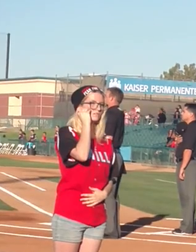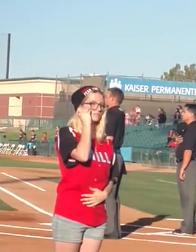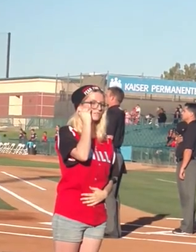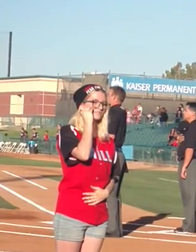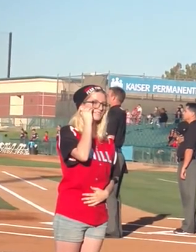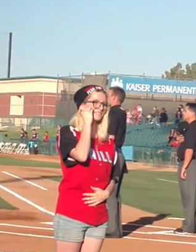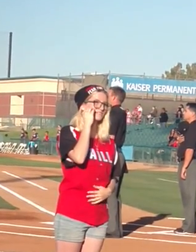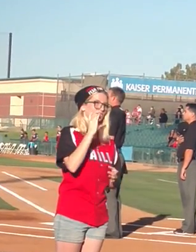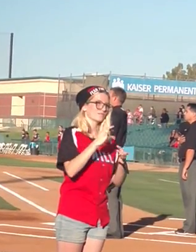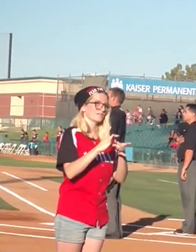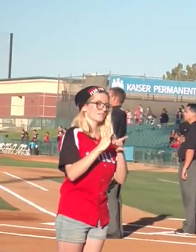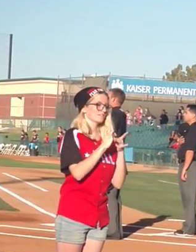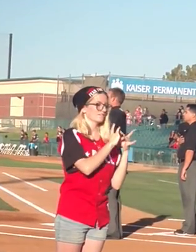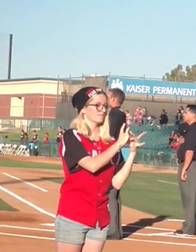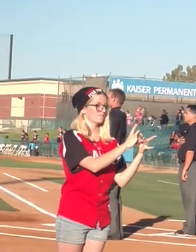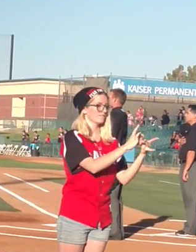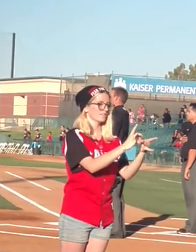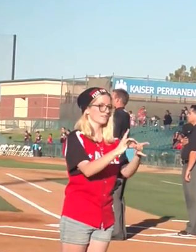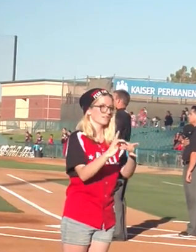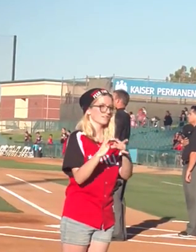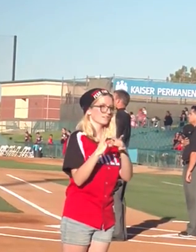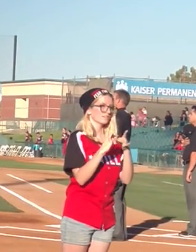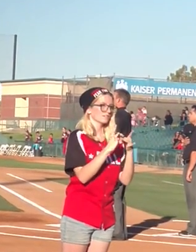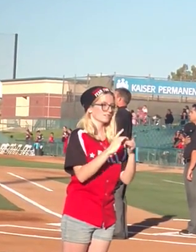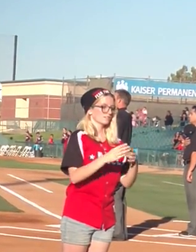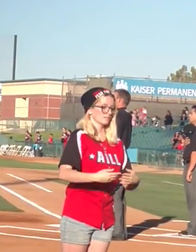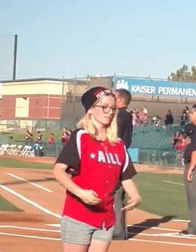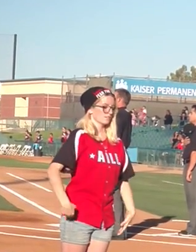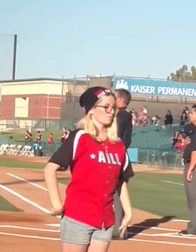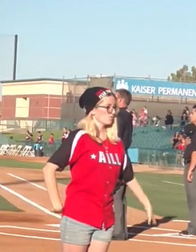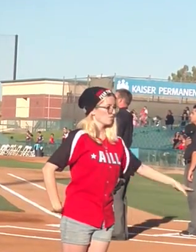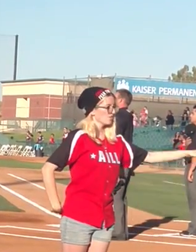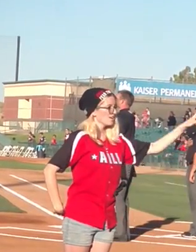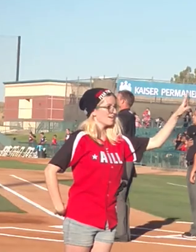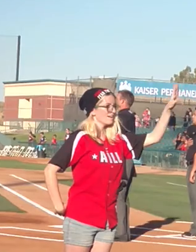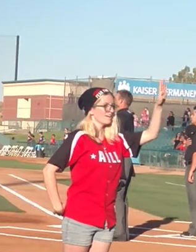of the brave. Thank you.